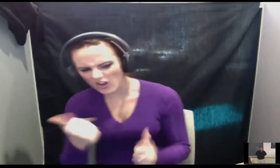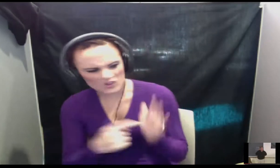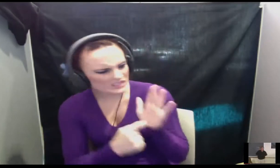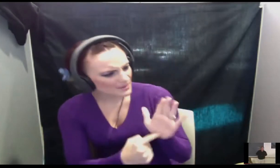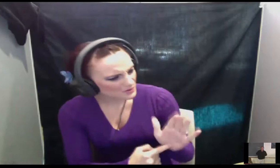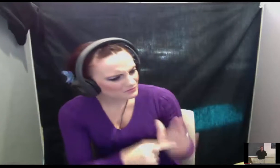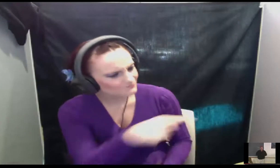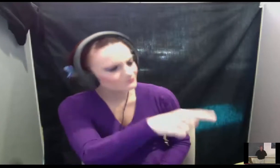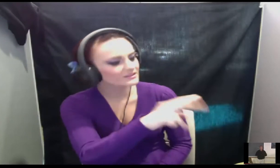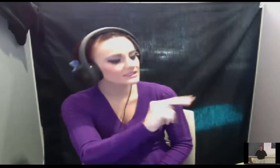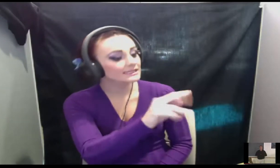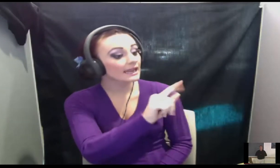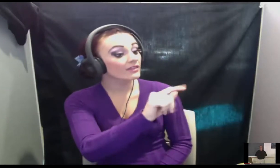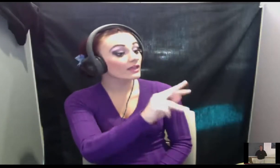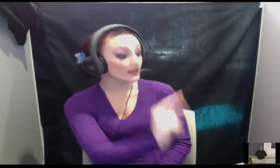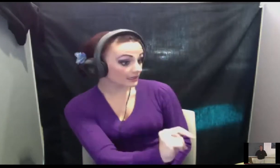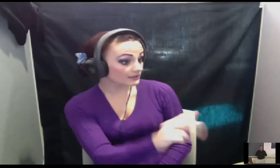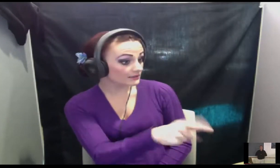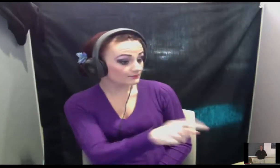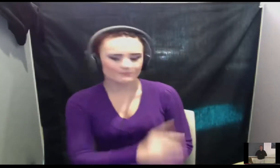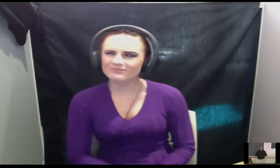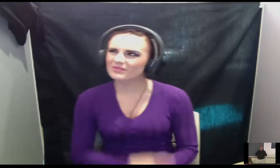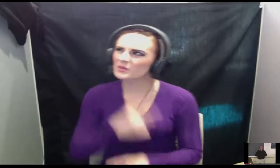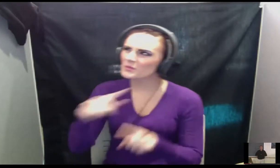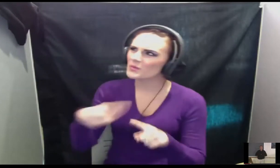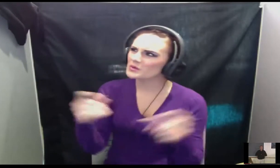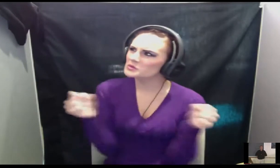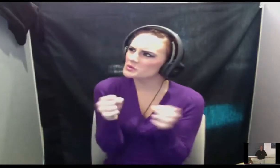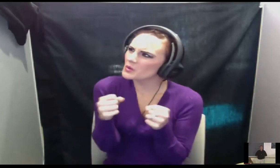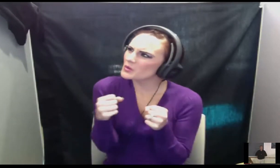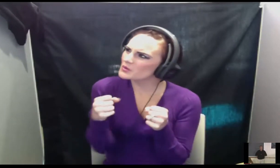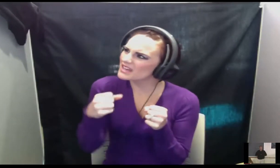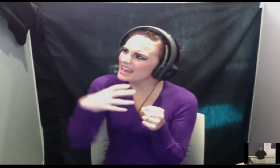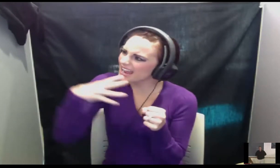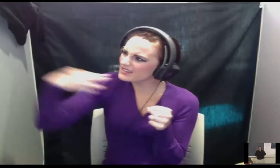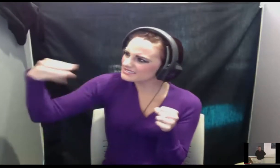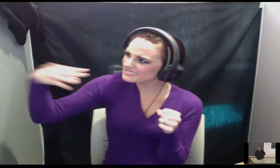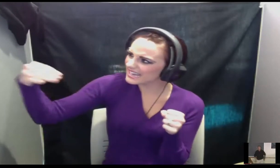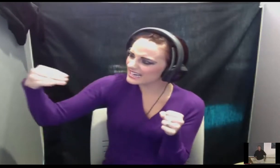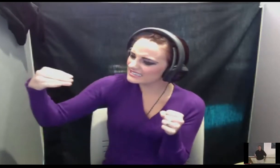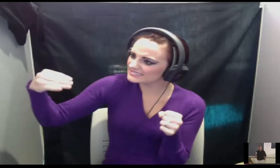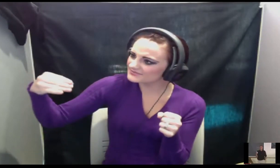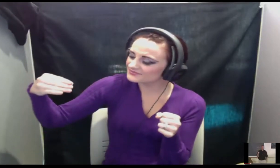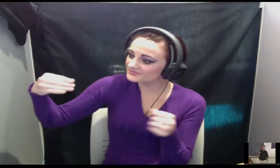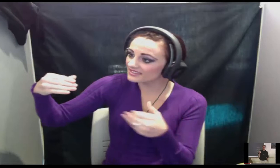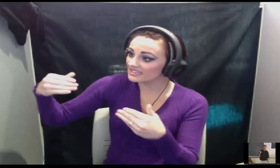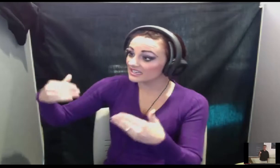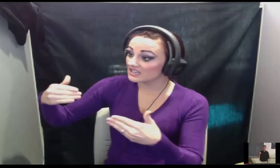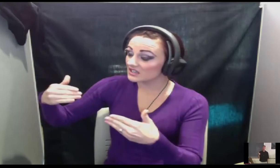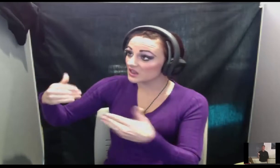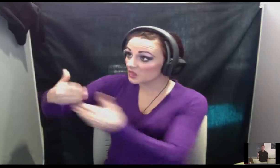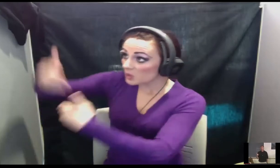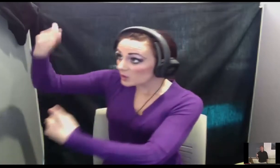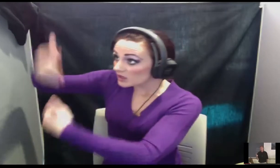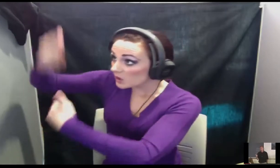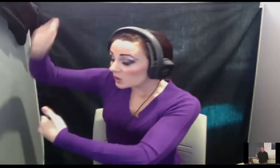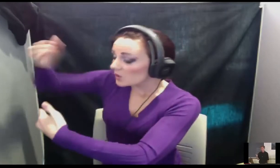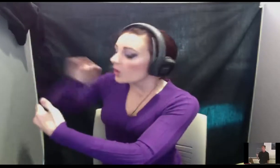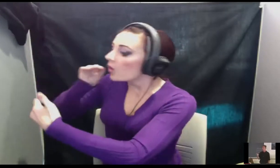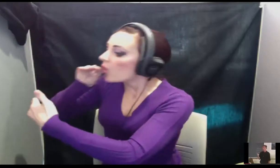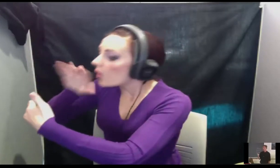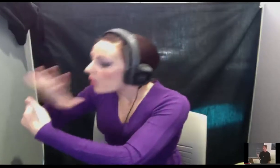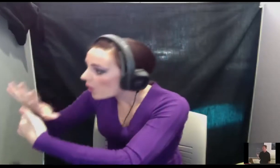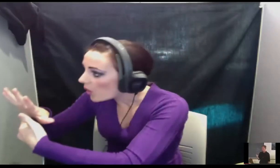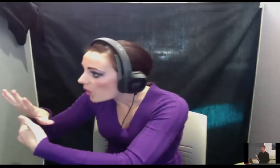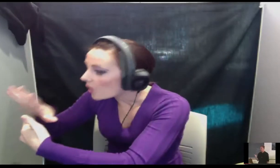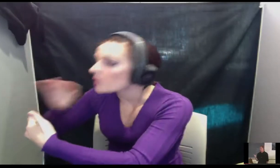Nathan? When, it's cold outside and you breathe on the window glass. Okay, that's one. It's cold outside. You go up